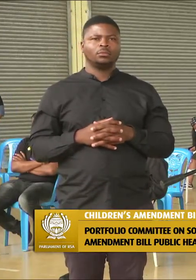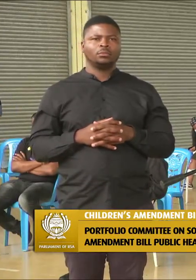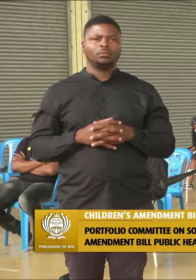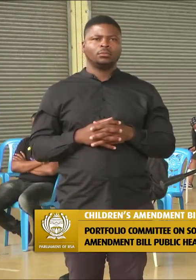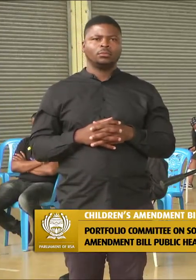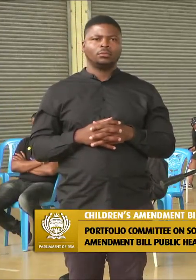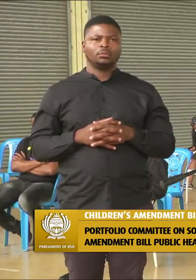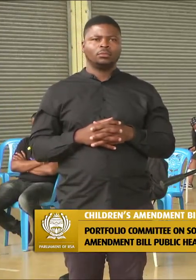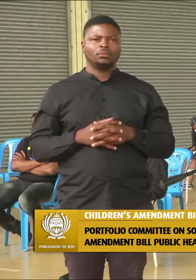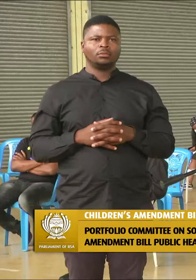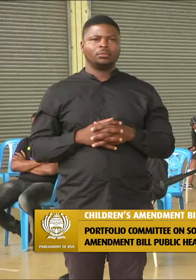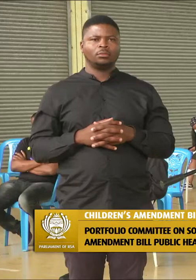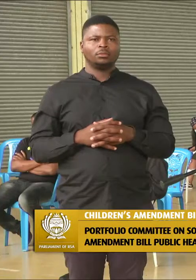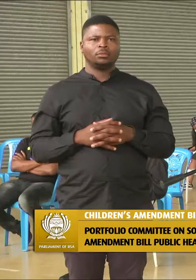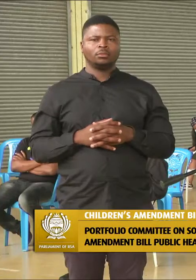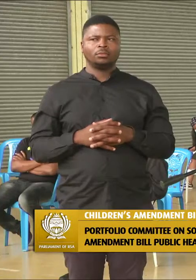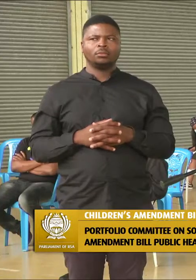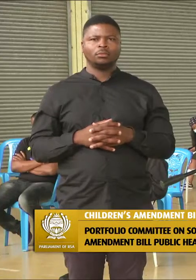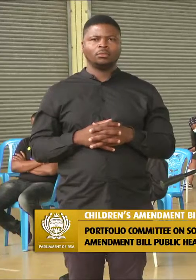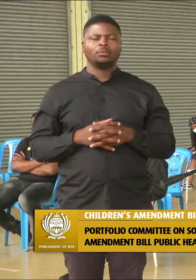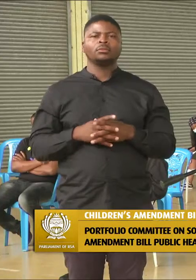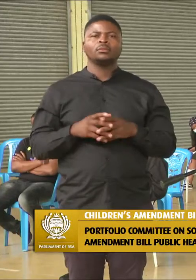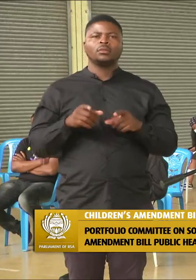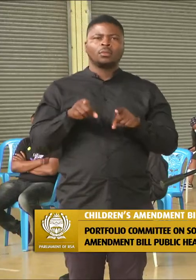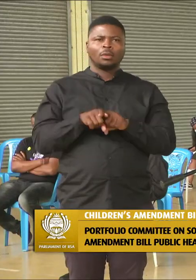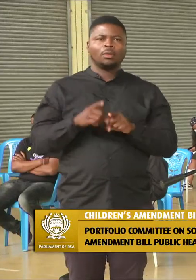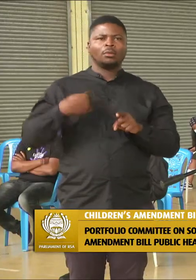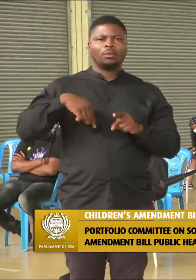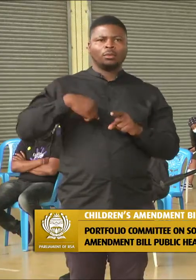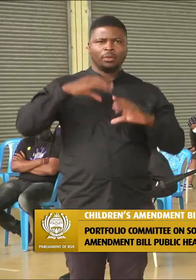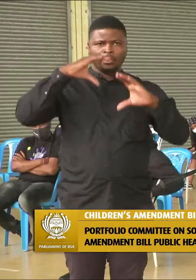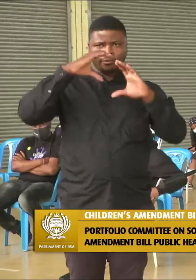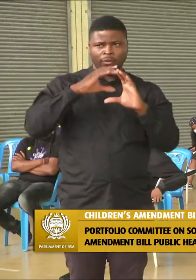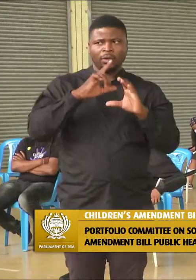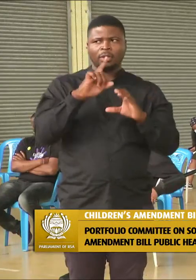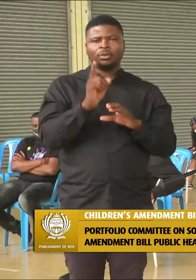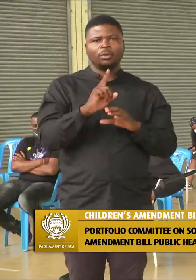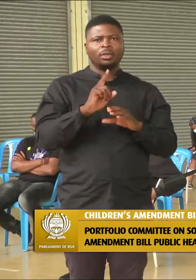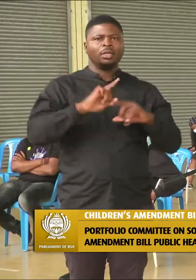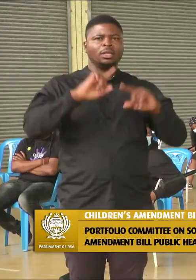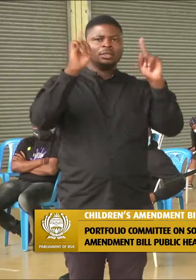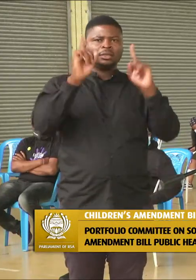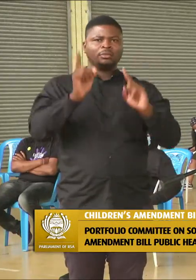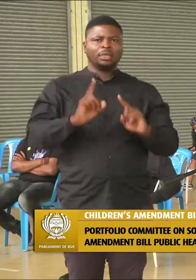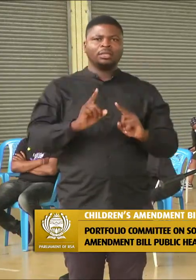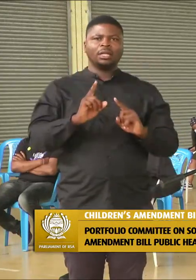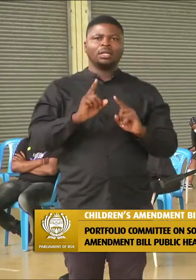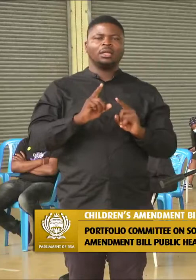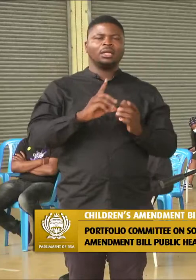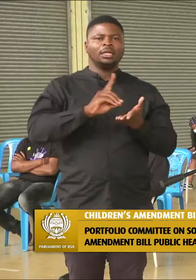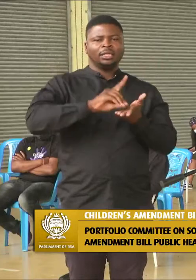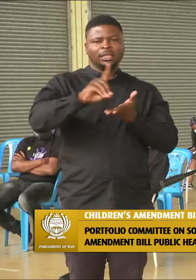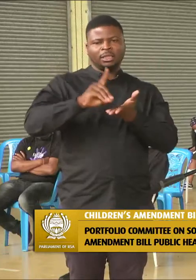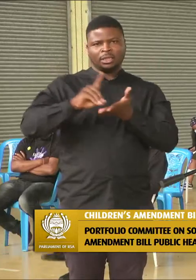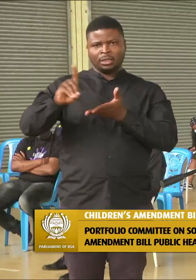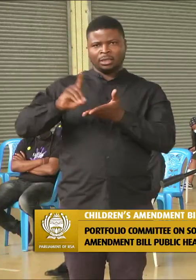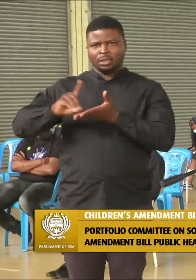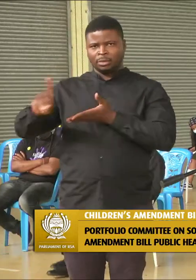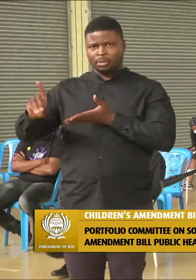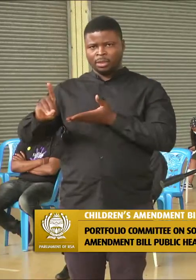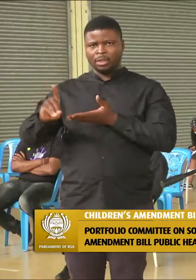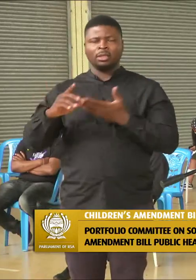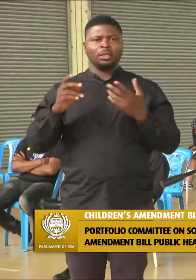futhi sibheke ne-special distribution, lowo okuchaza ukuthi siyayisibukele ney'ndawo, ukuthi ke kule ndawo